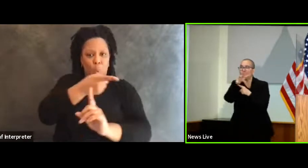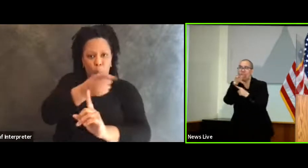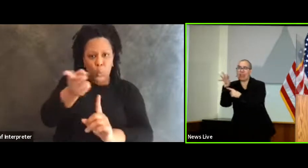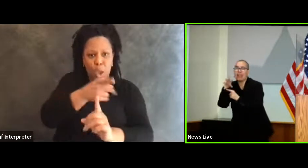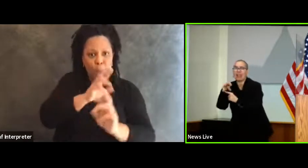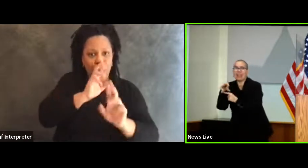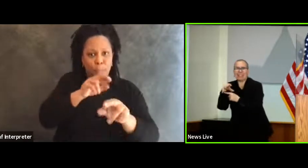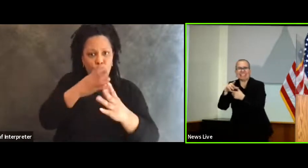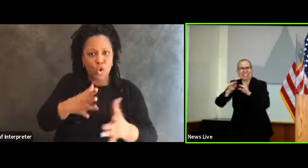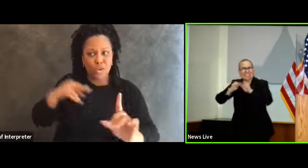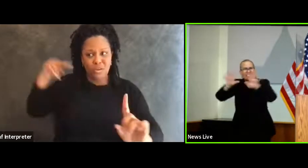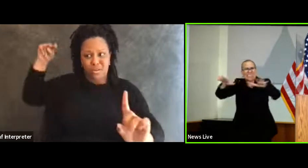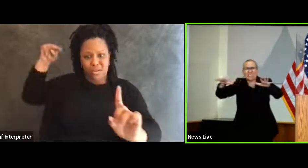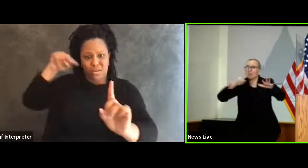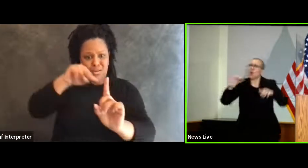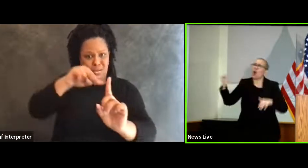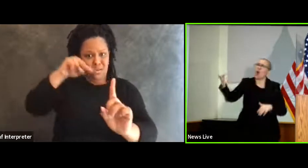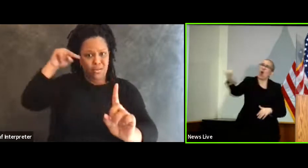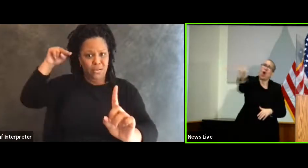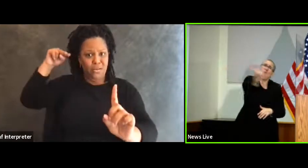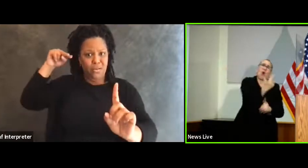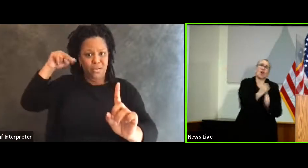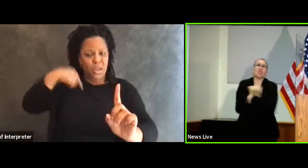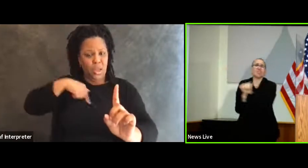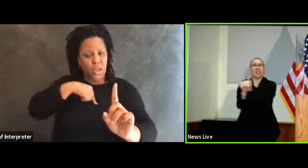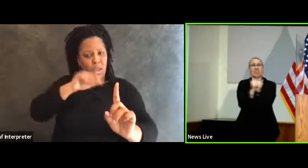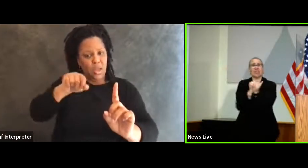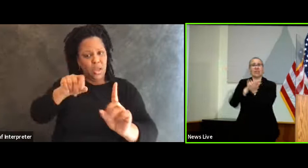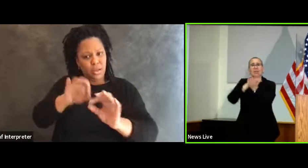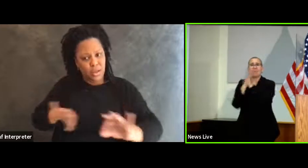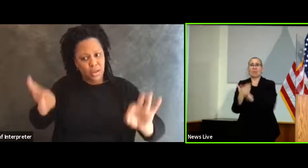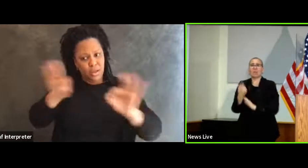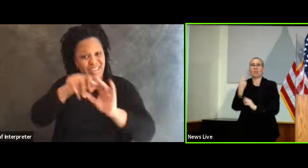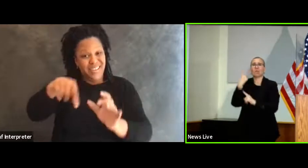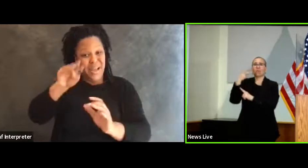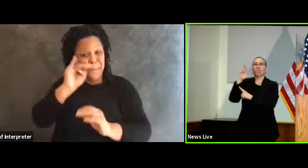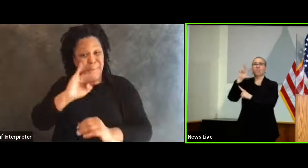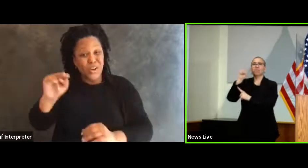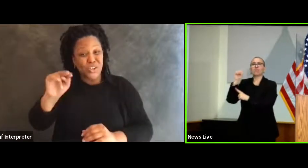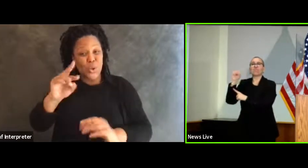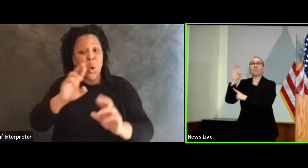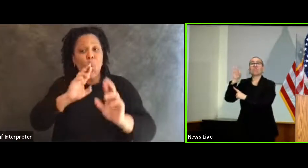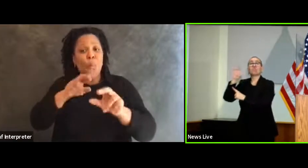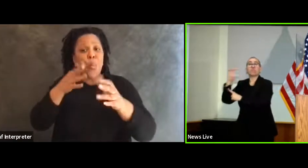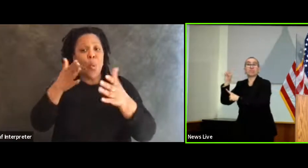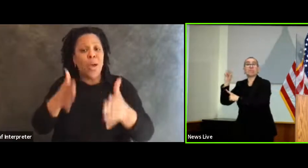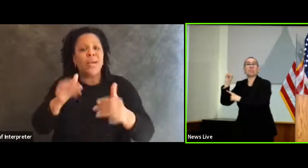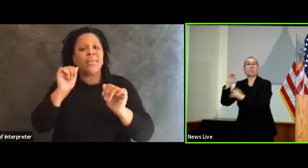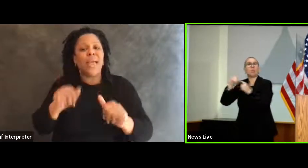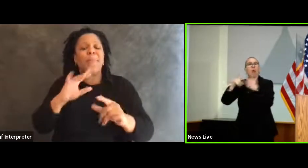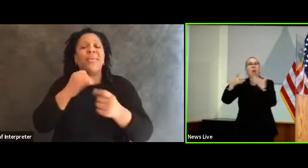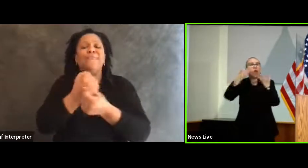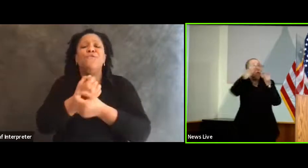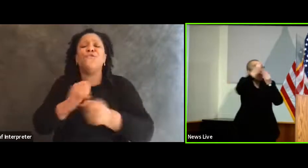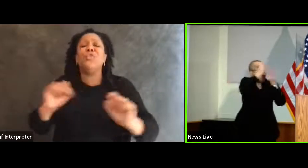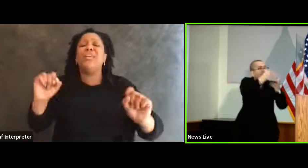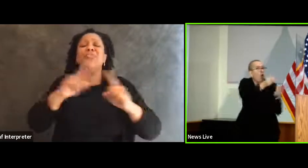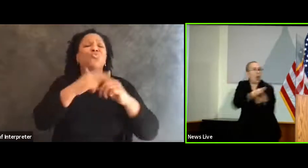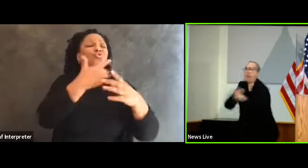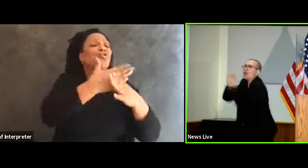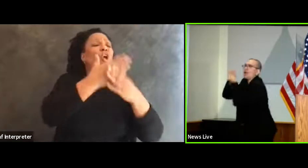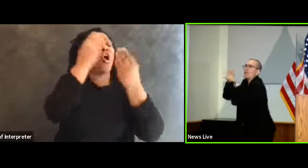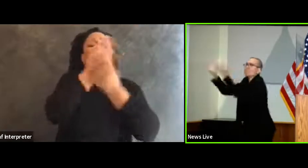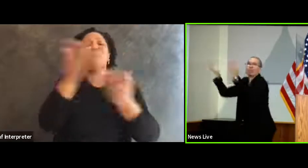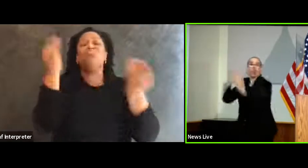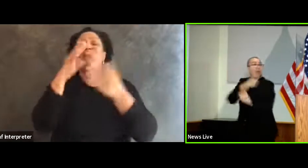does become the place where press freedom and the ability to tell the stories around these important things is the air we